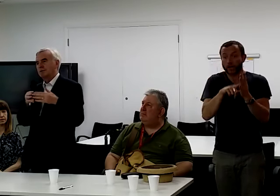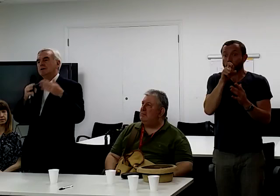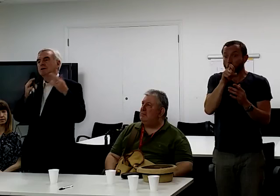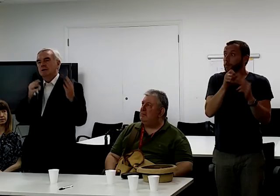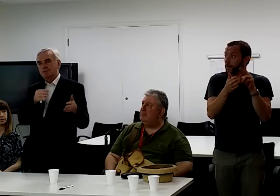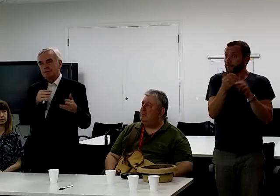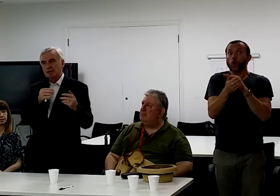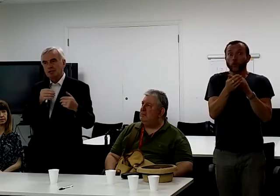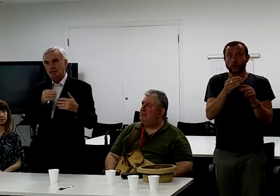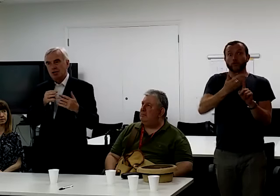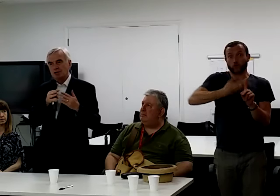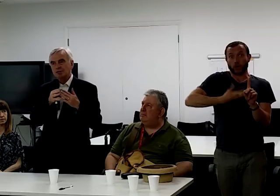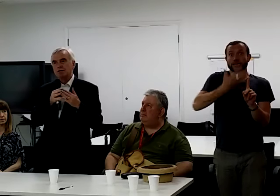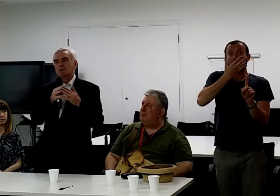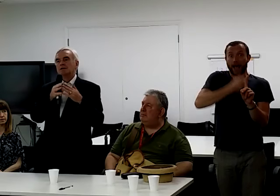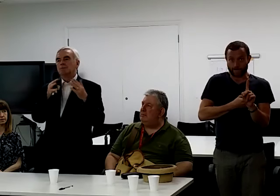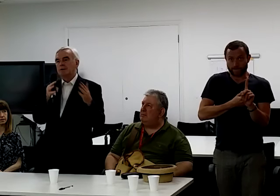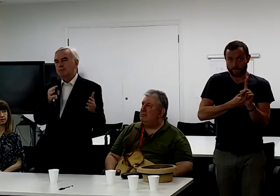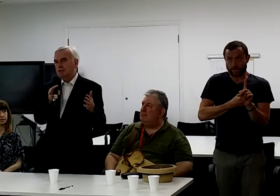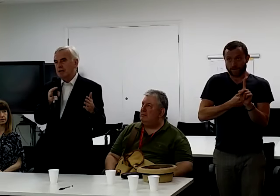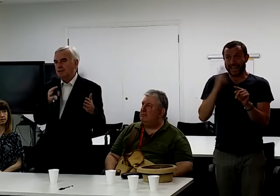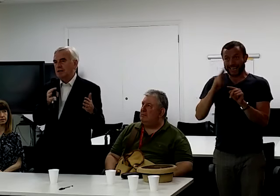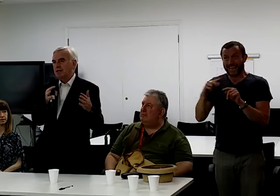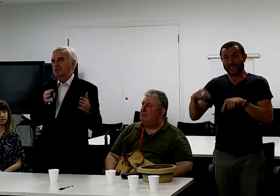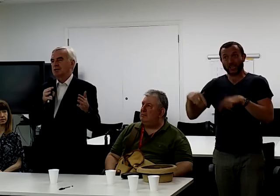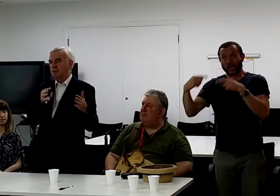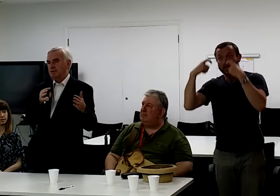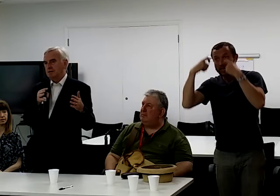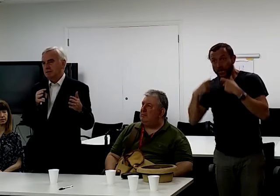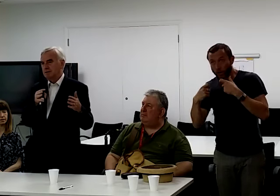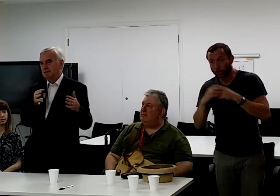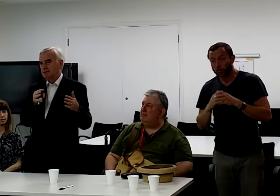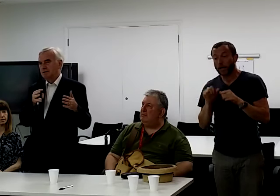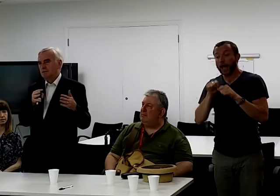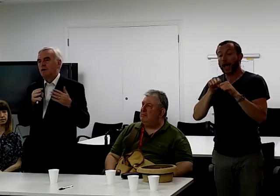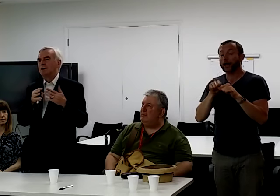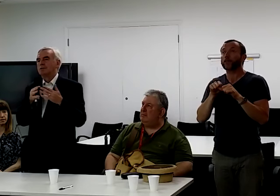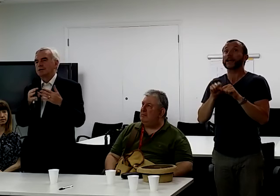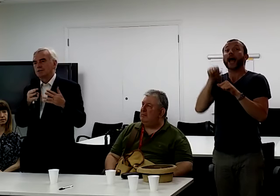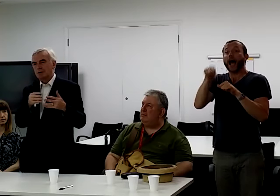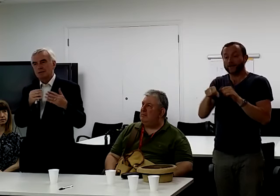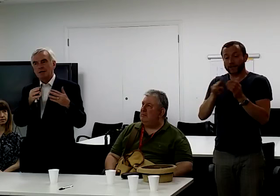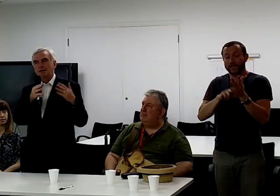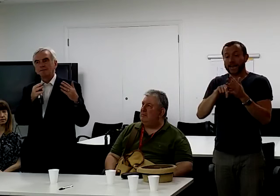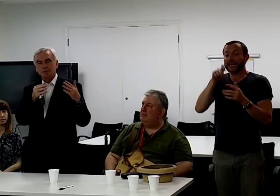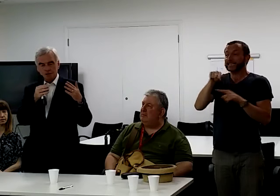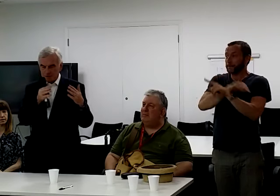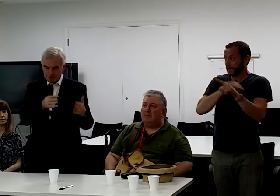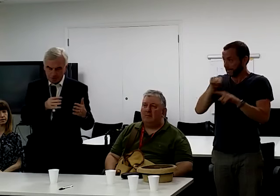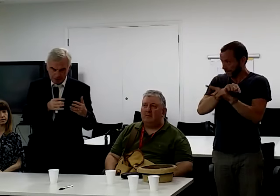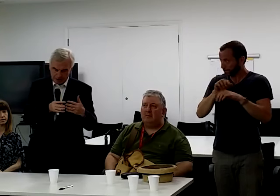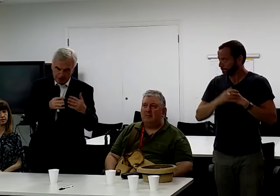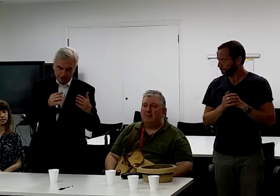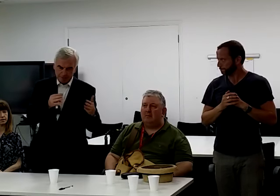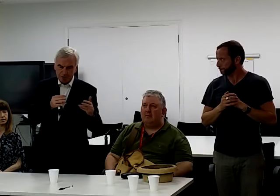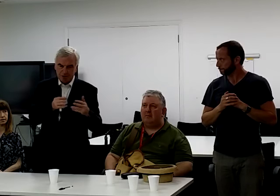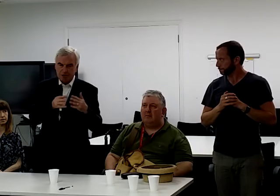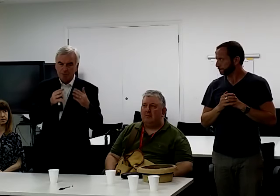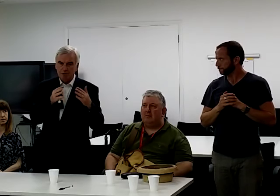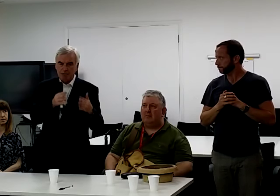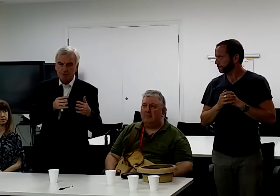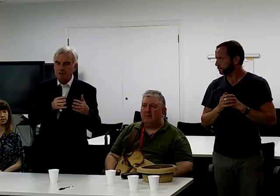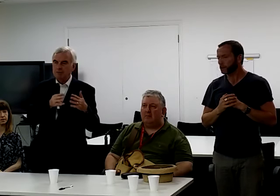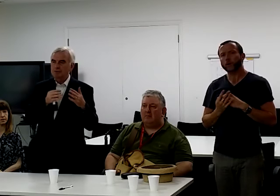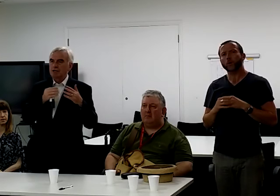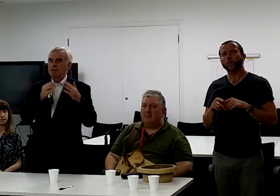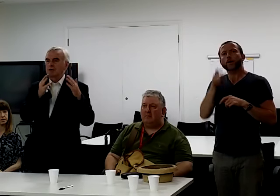on the ballot paper. That's been legally challenged. Then people left the NEC meeting. One person went back, her husband